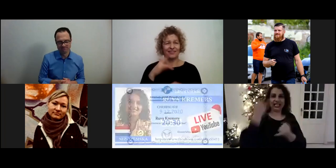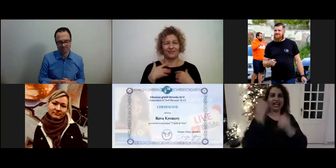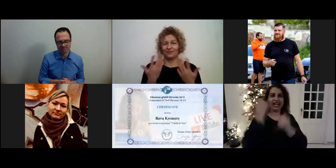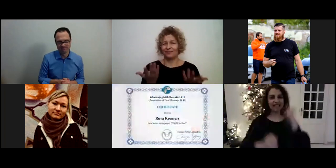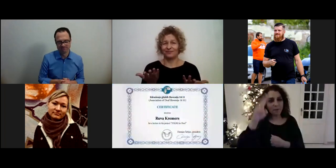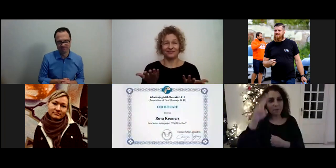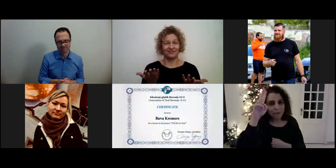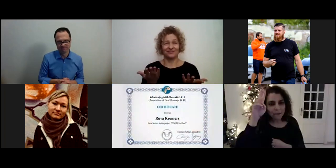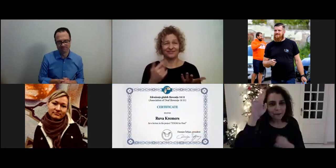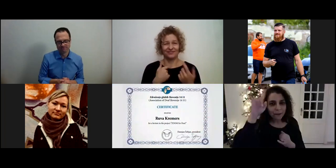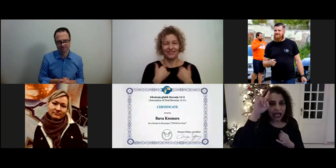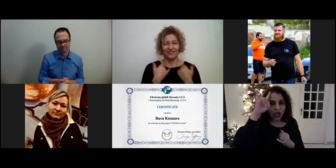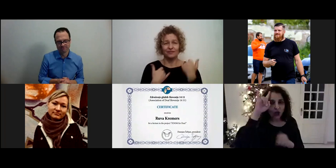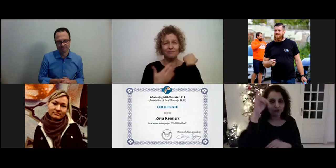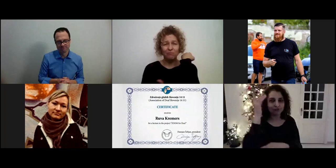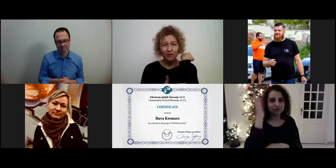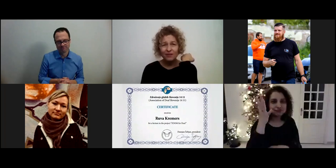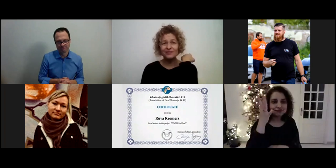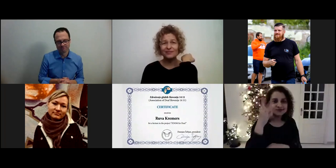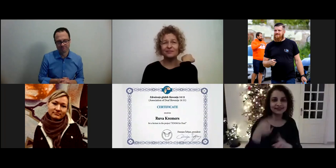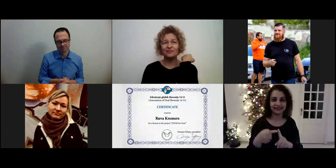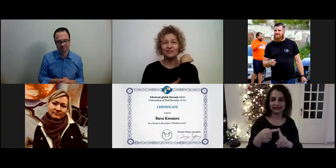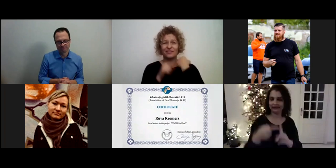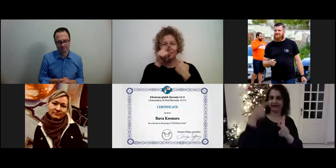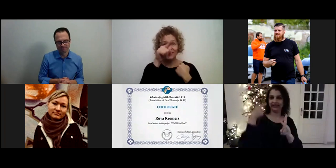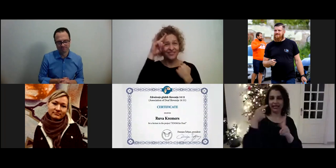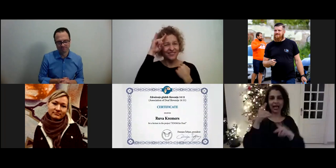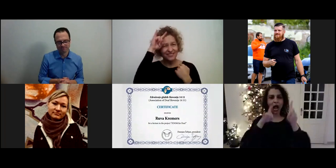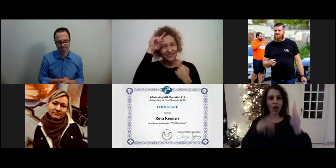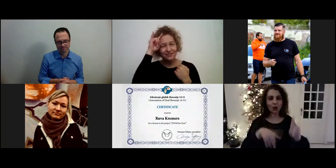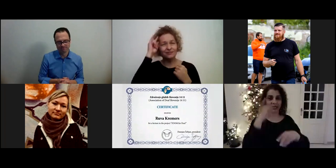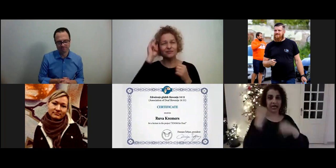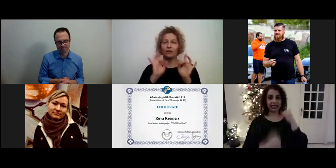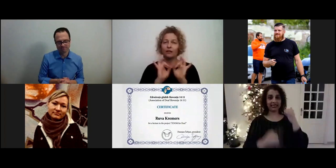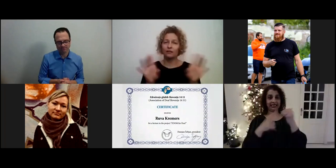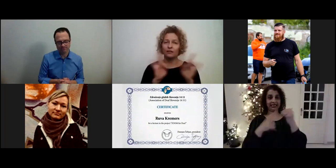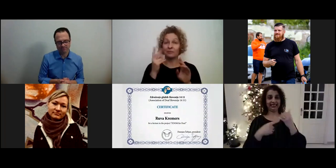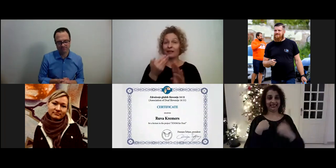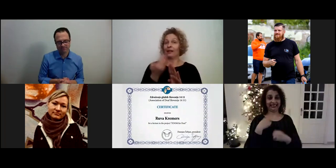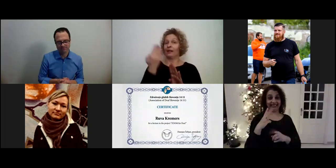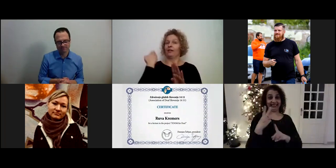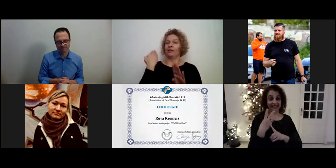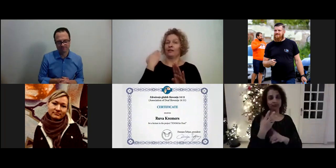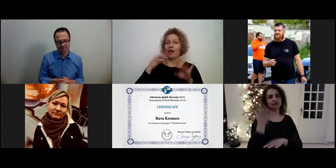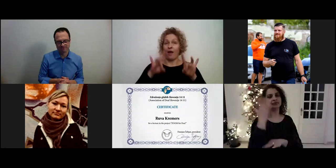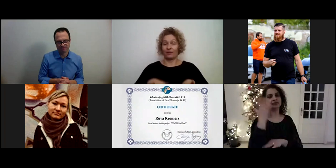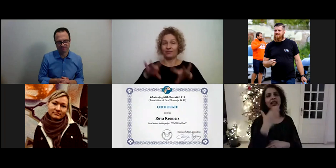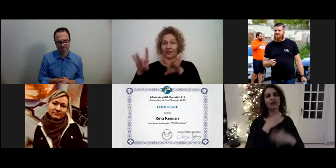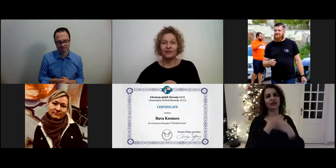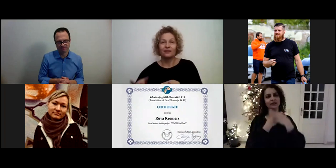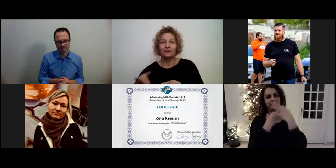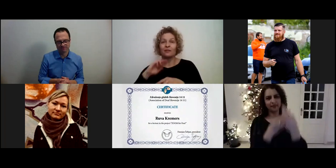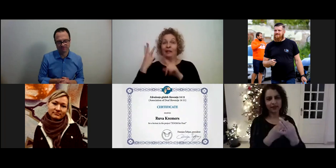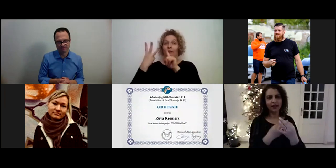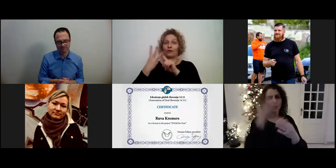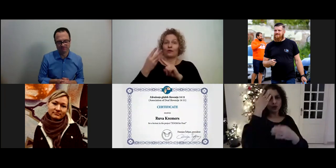I have no words. I know that we ended this series with Miha, and